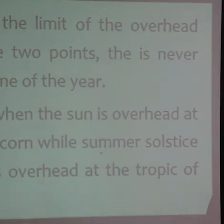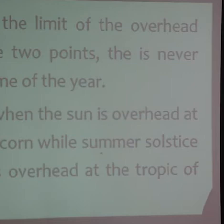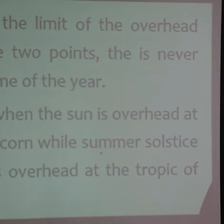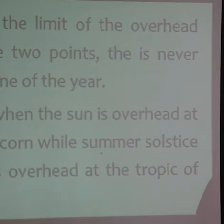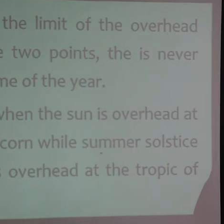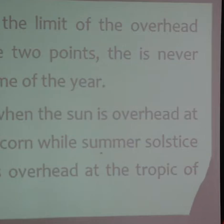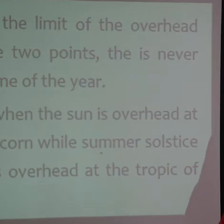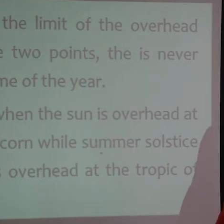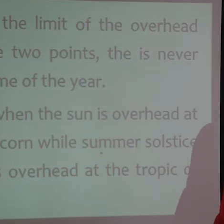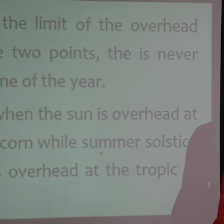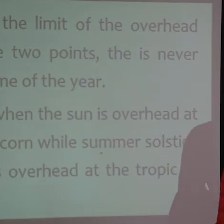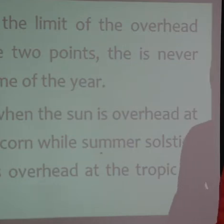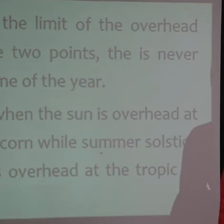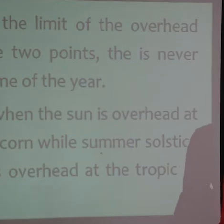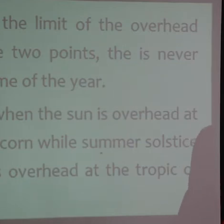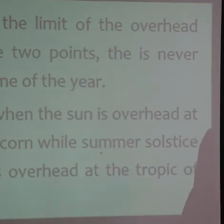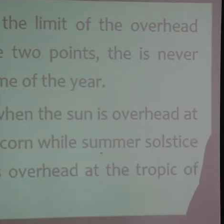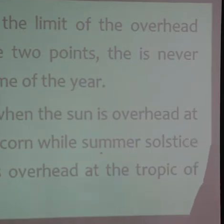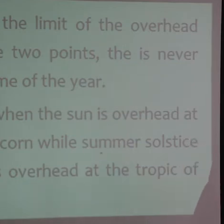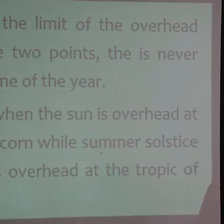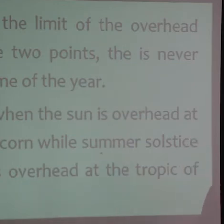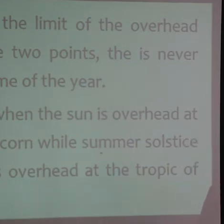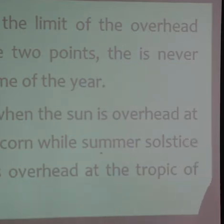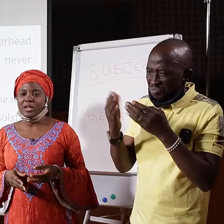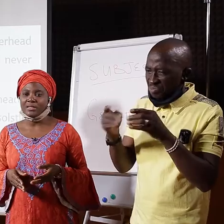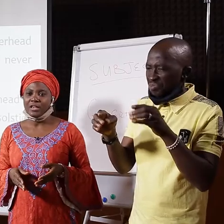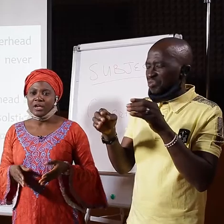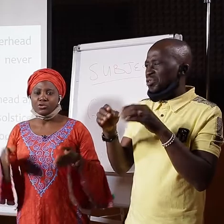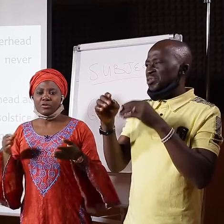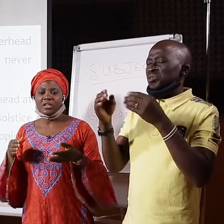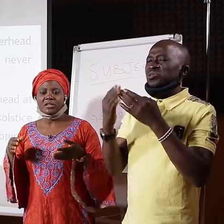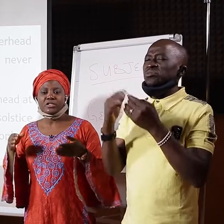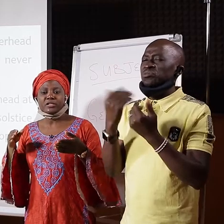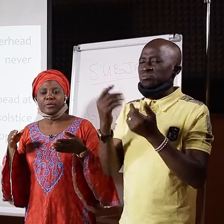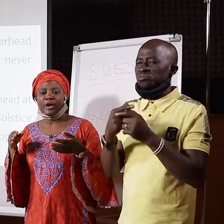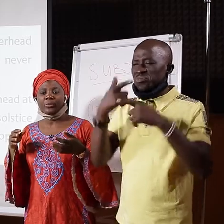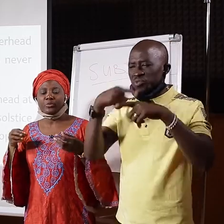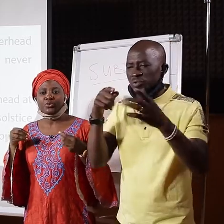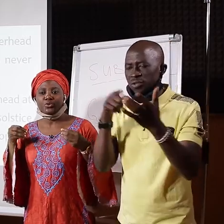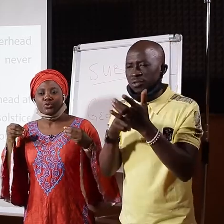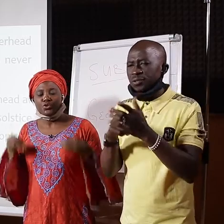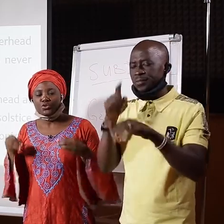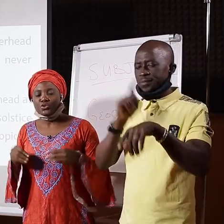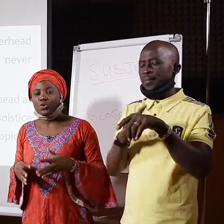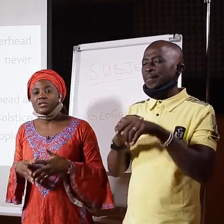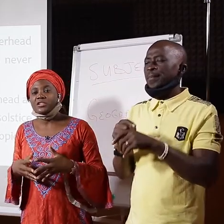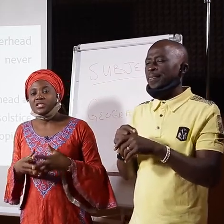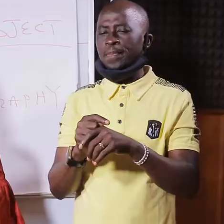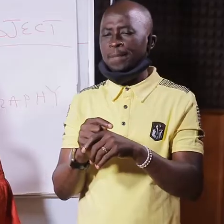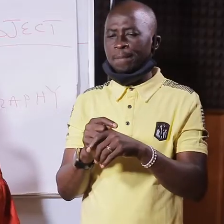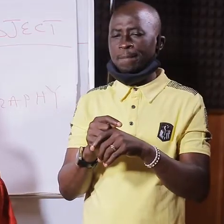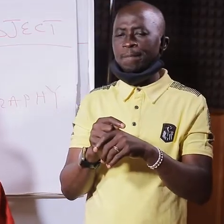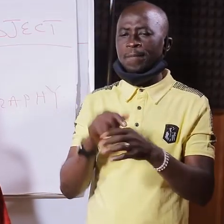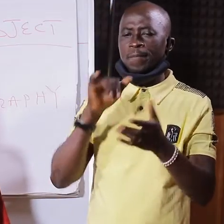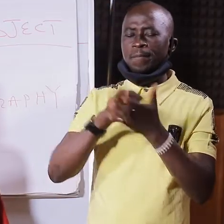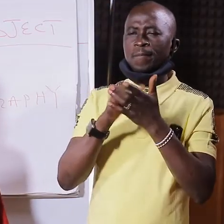points, the sun is never overhead at any time of the year. Now, to give you a simple example of what overhead means, during this time